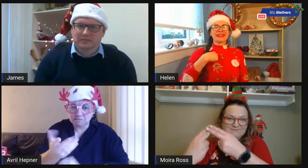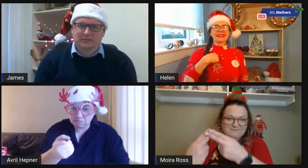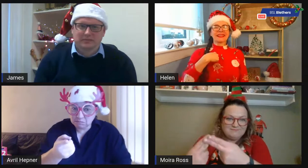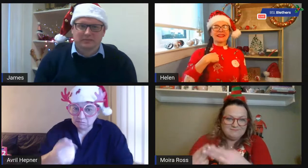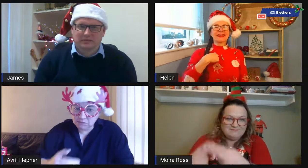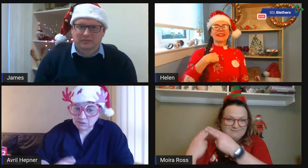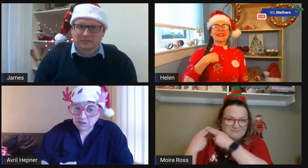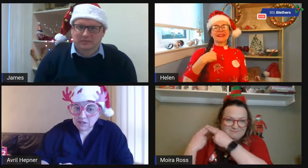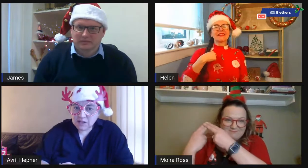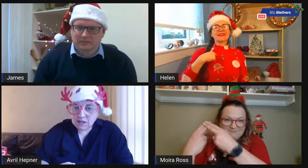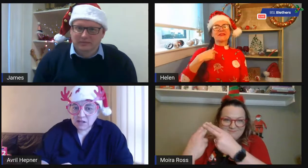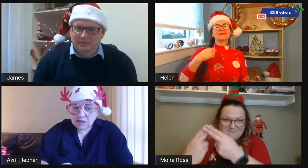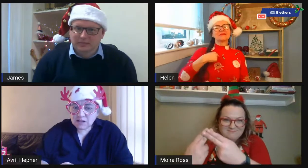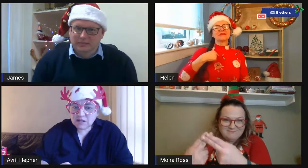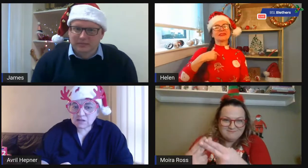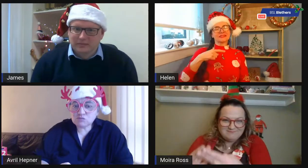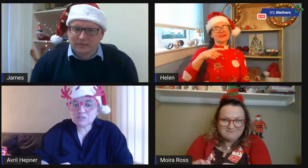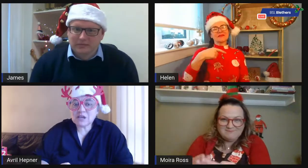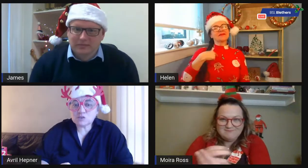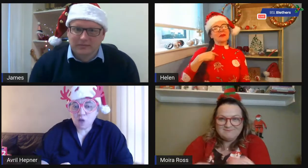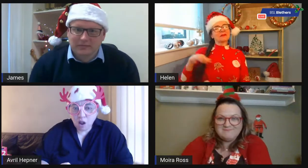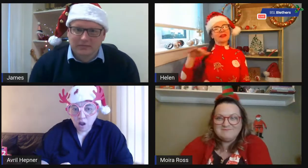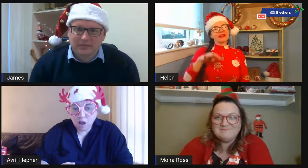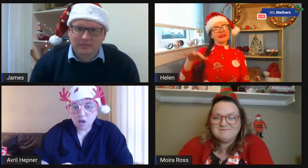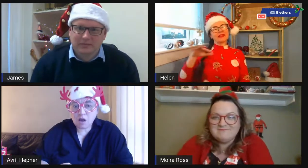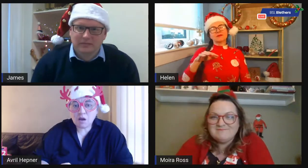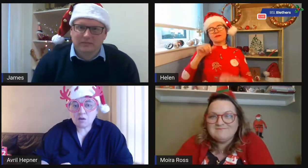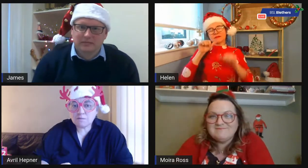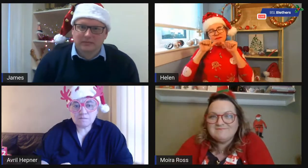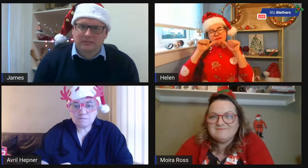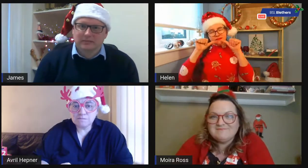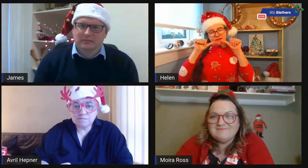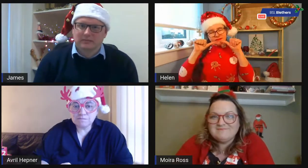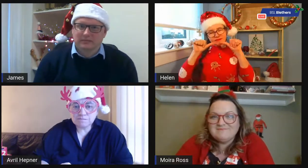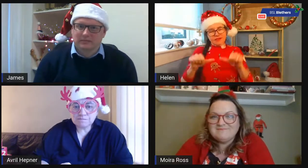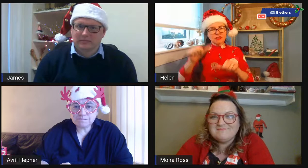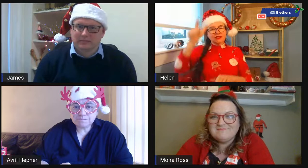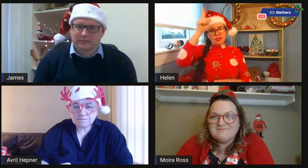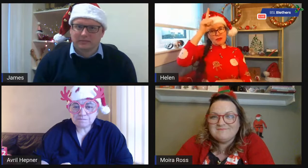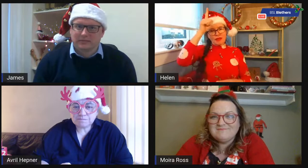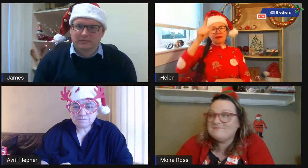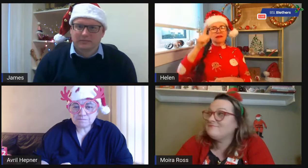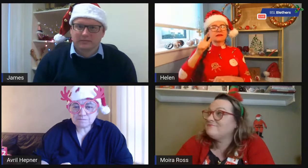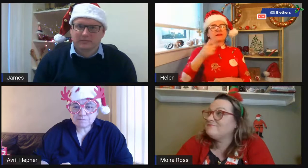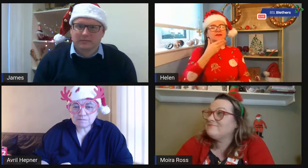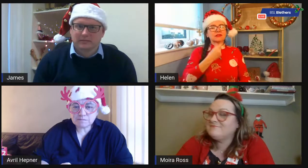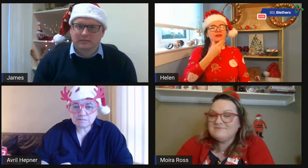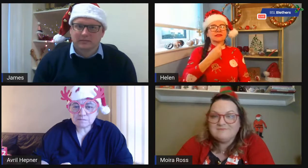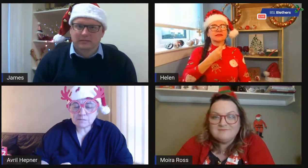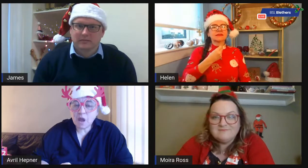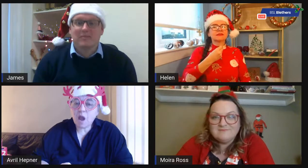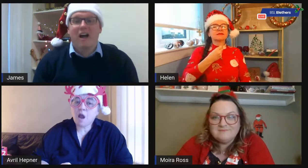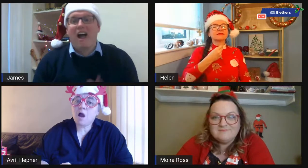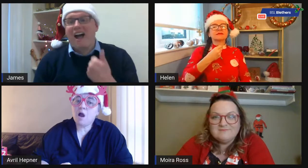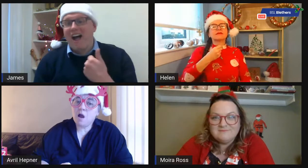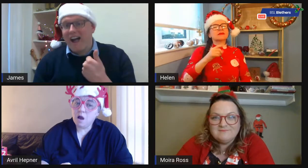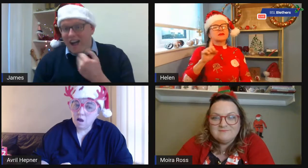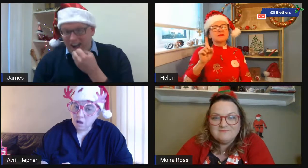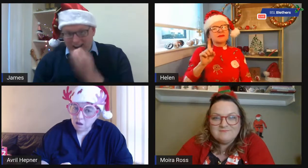have? Well, me. All traditional in my house. Well, my family love